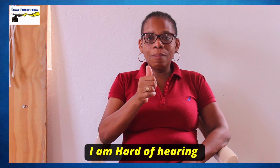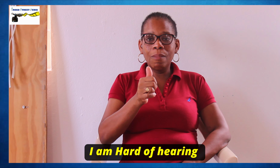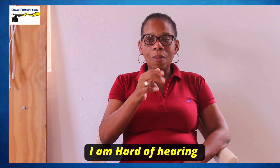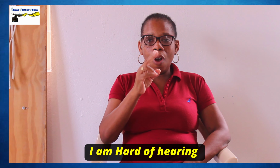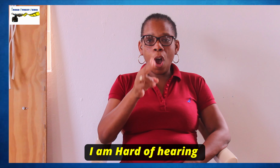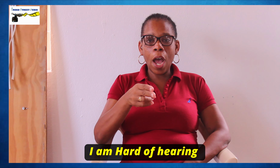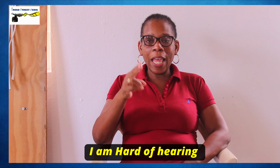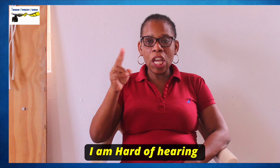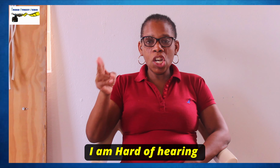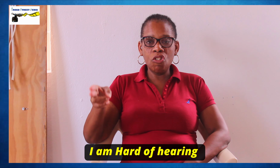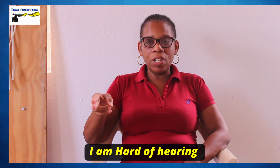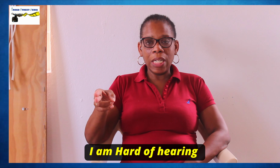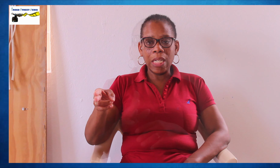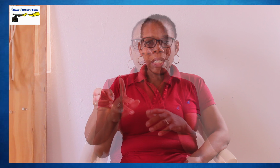I am hard of hearing.